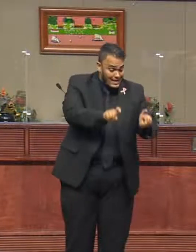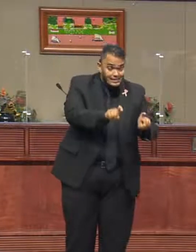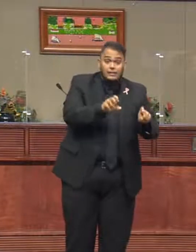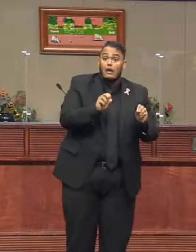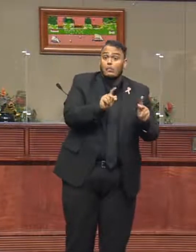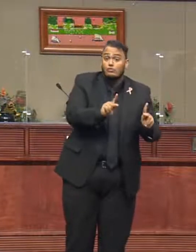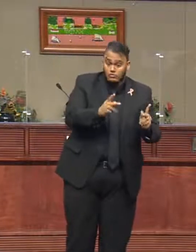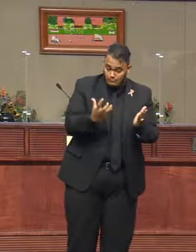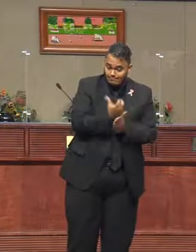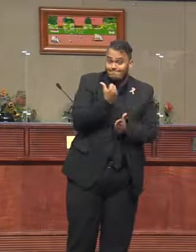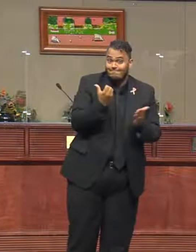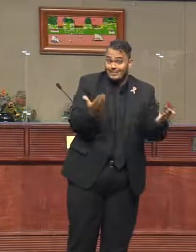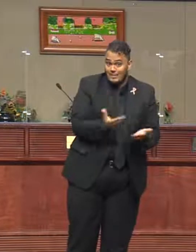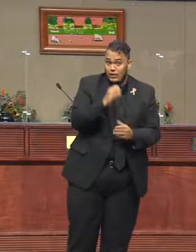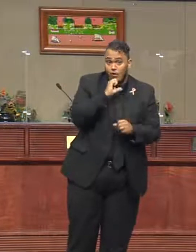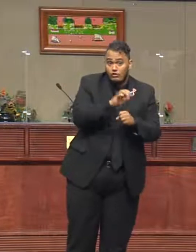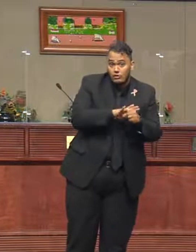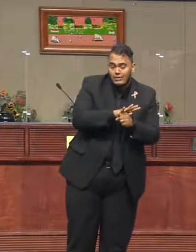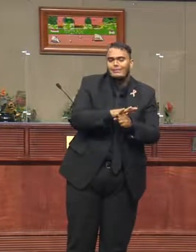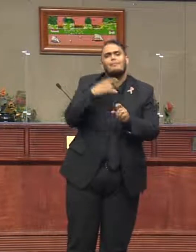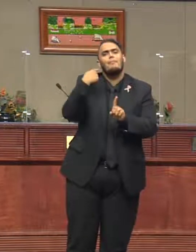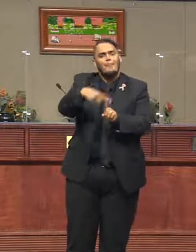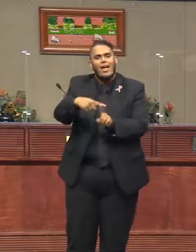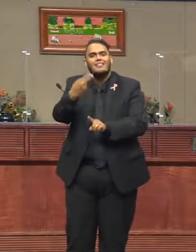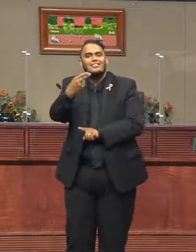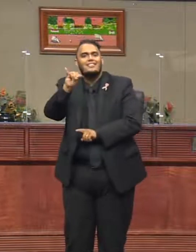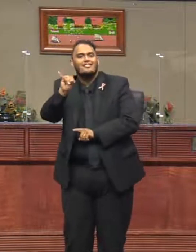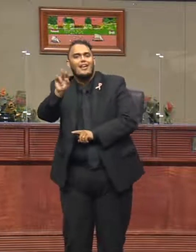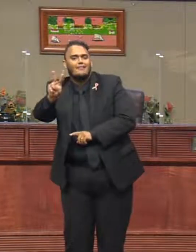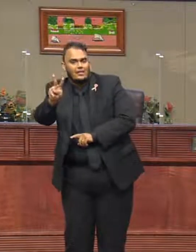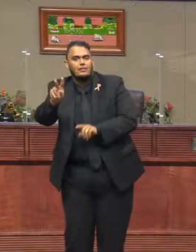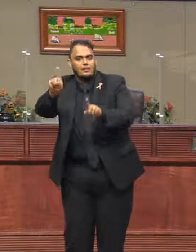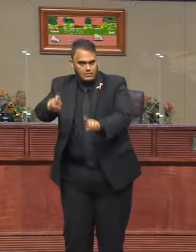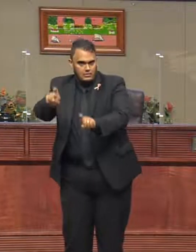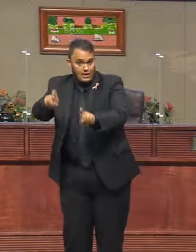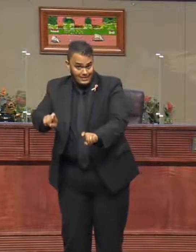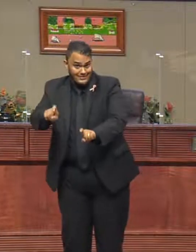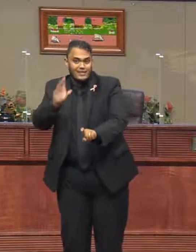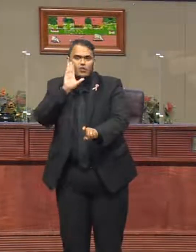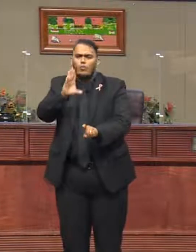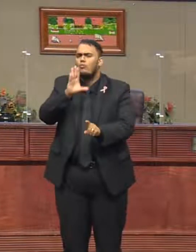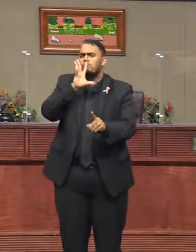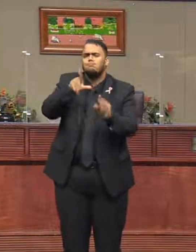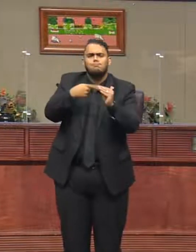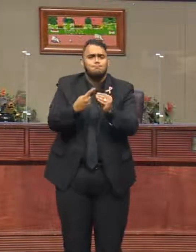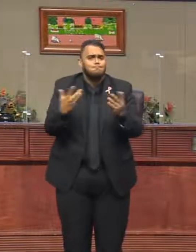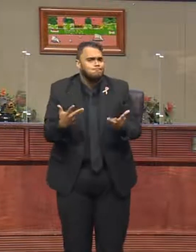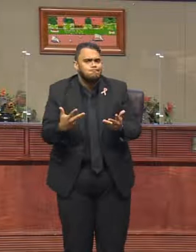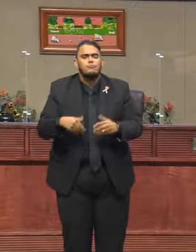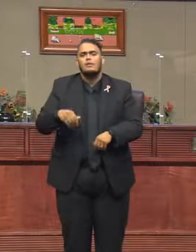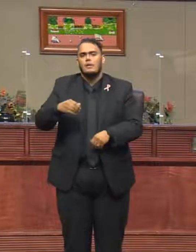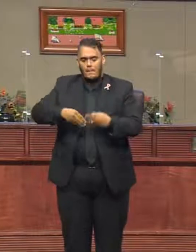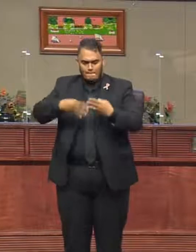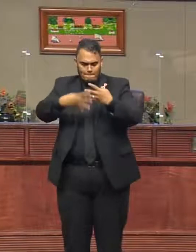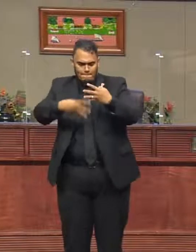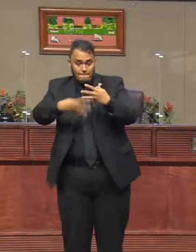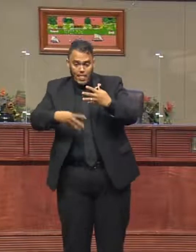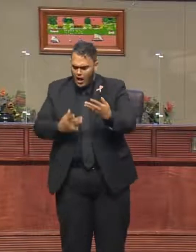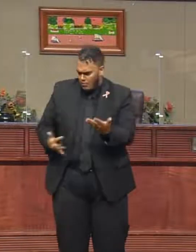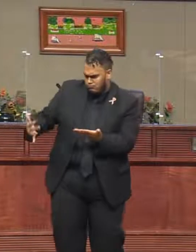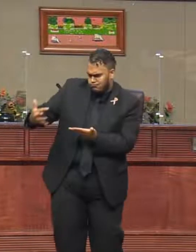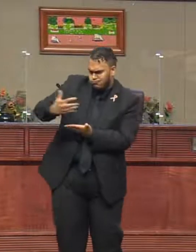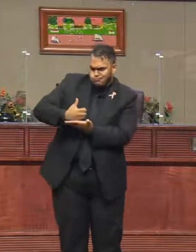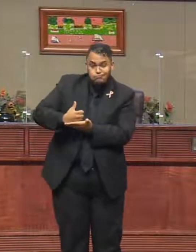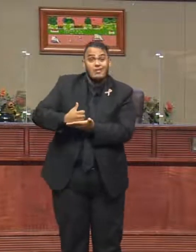Orange County. He will have details on blood drives and other health and safety items as well. Dr. Raul Pina from the Florida Department